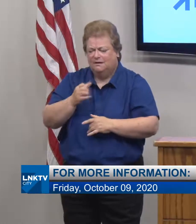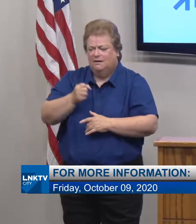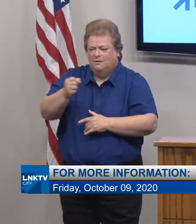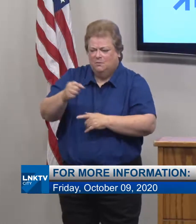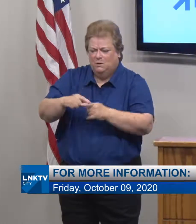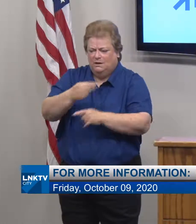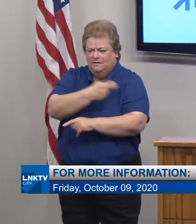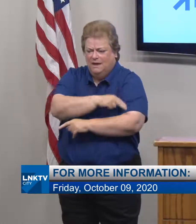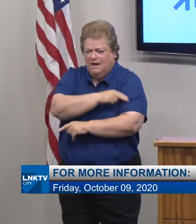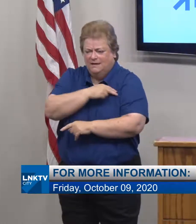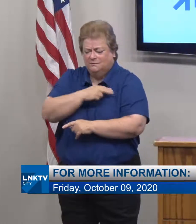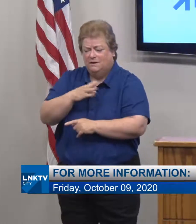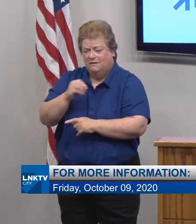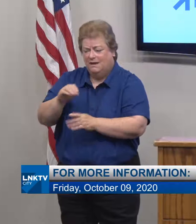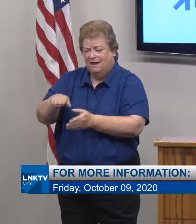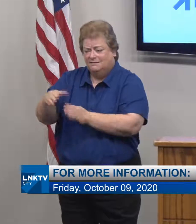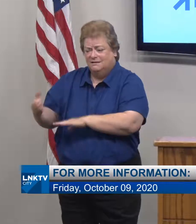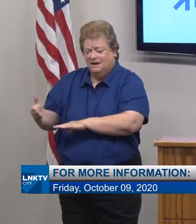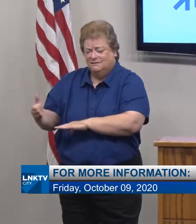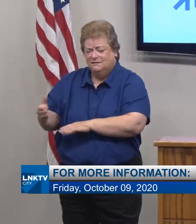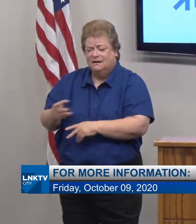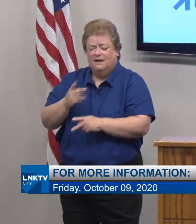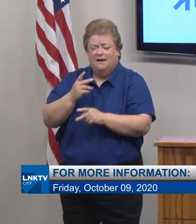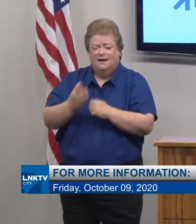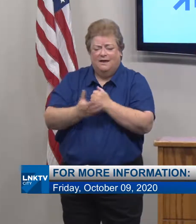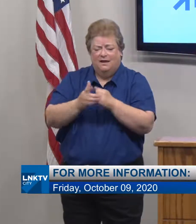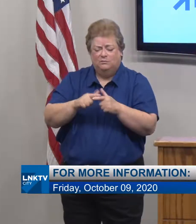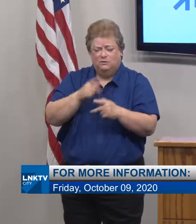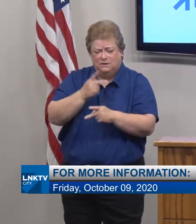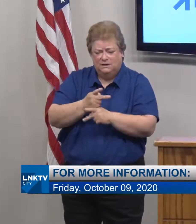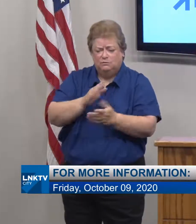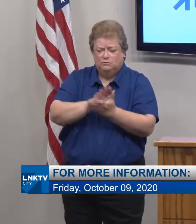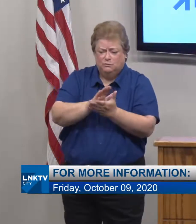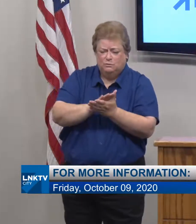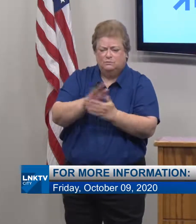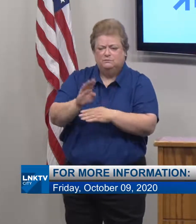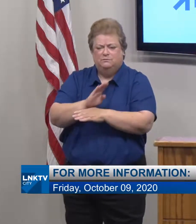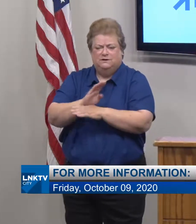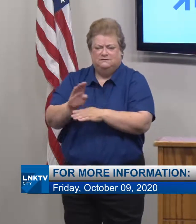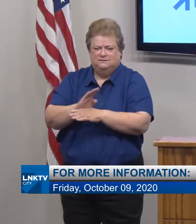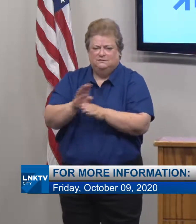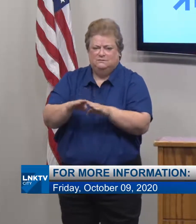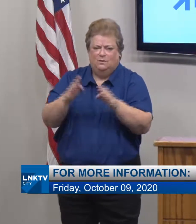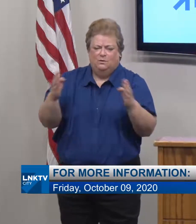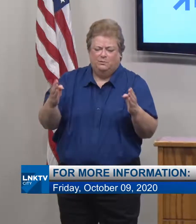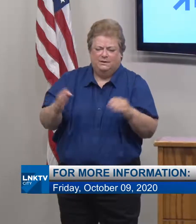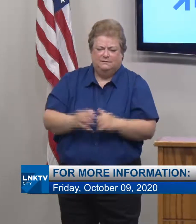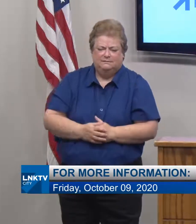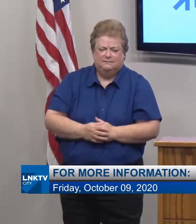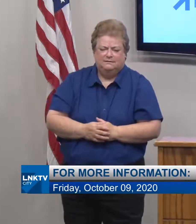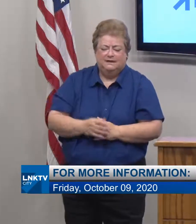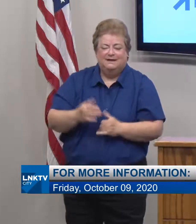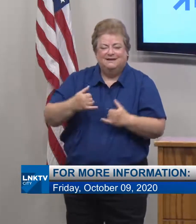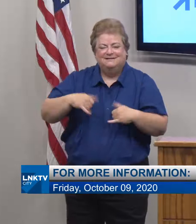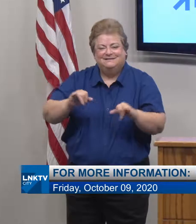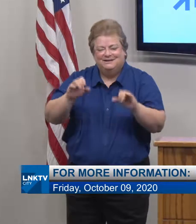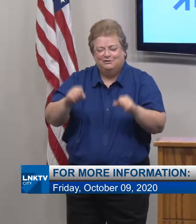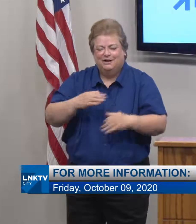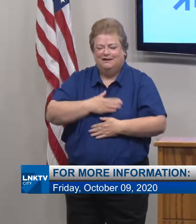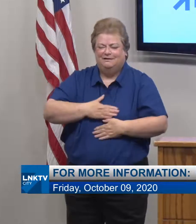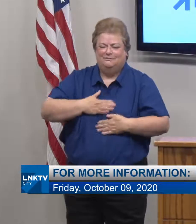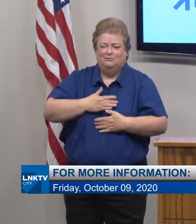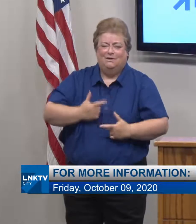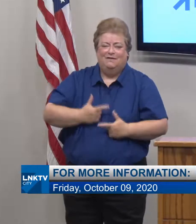deaths. You help to keep our schools and businesses open. We can still enjoy life during